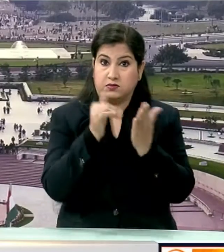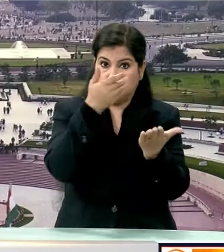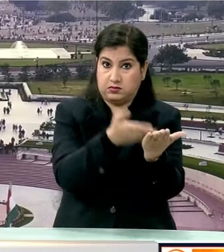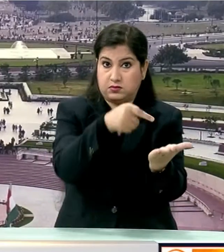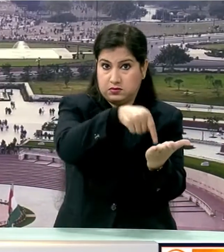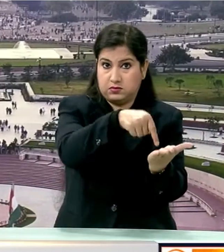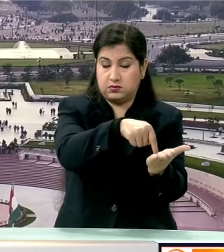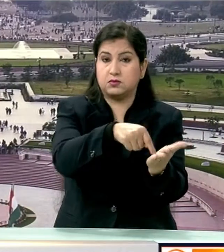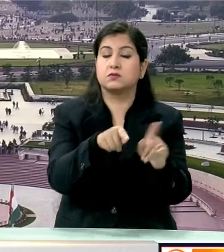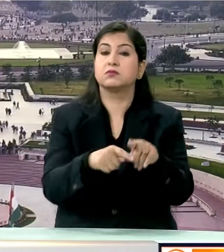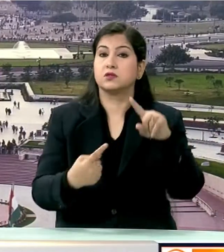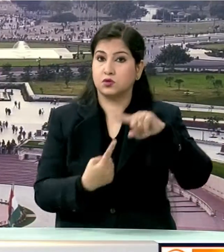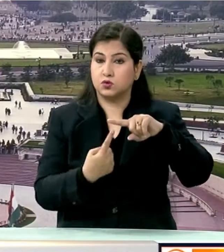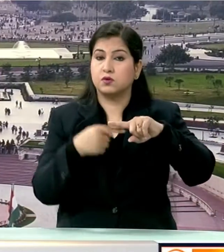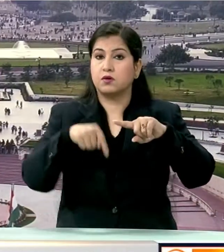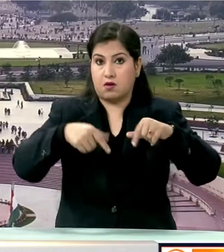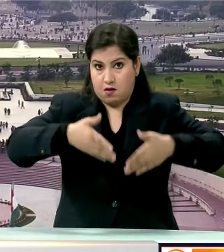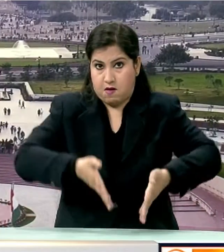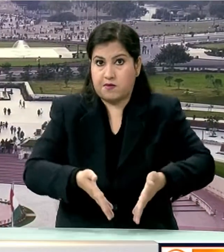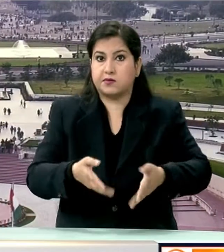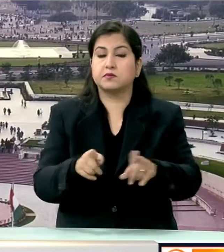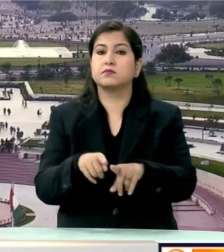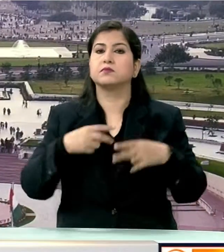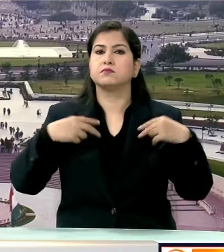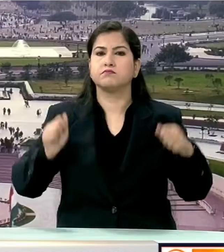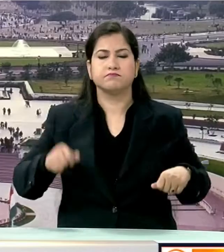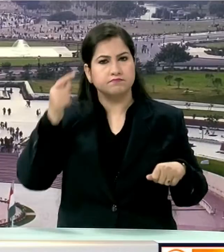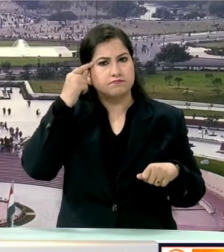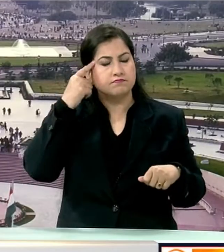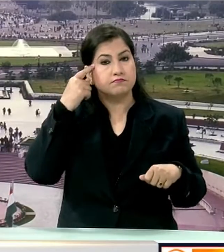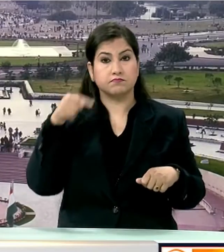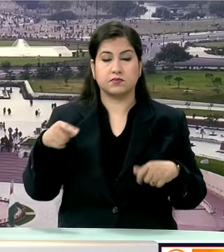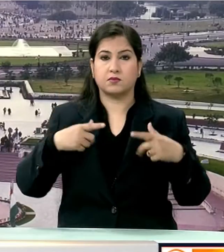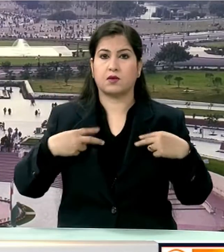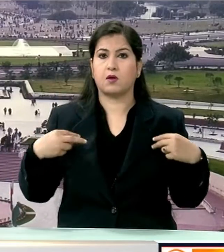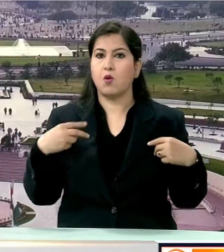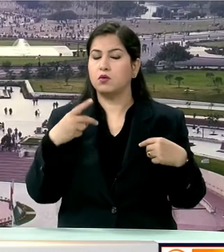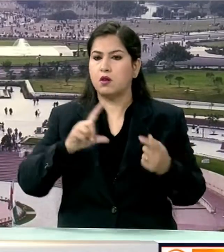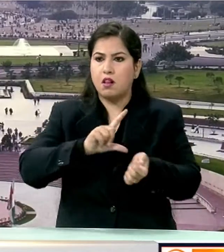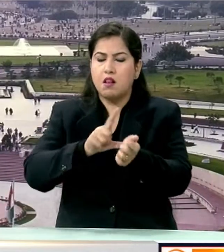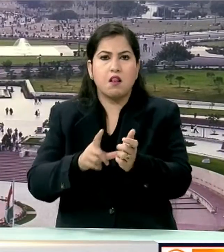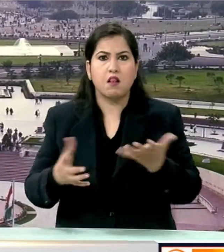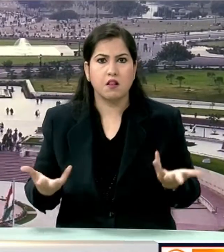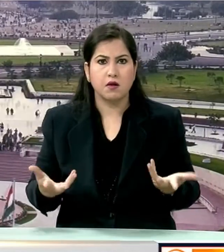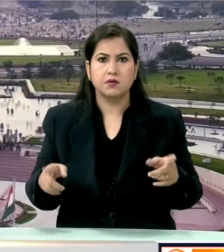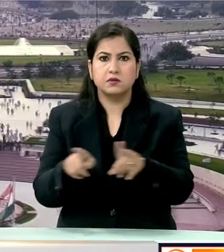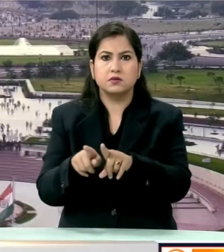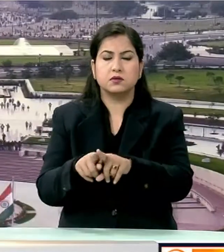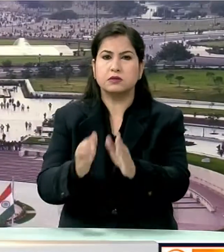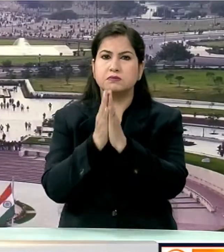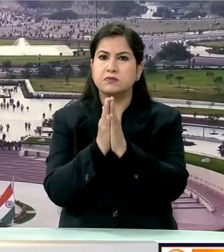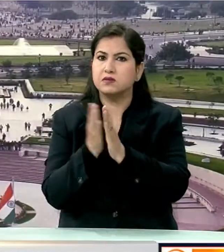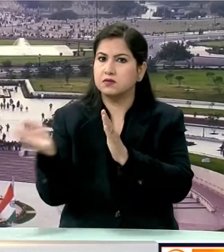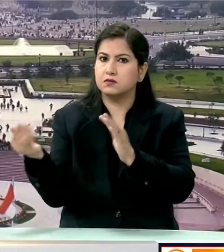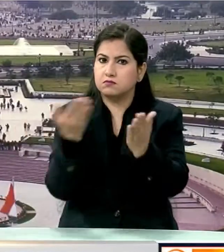death warrant for Tuesday, that is today, the court rapped the convict's lawyer for acting so late in filing the curative and mercy